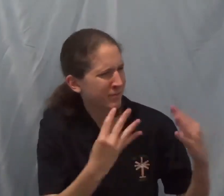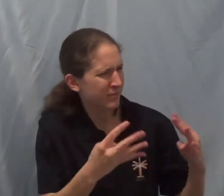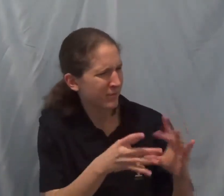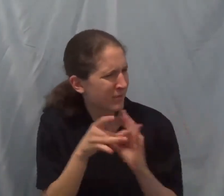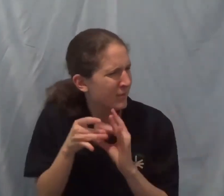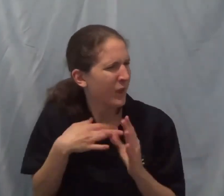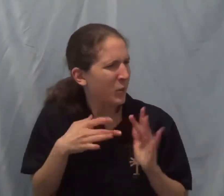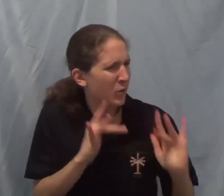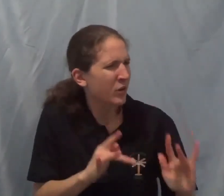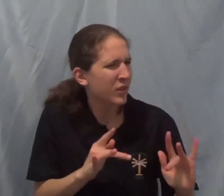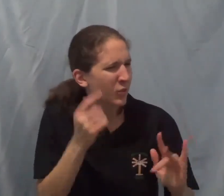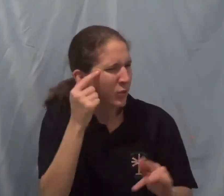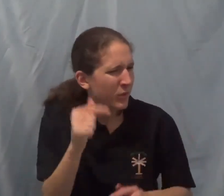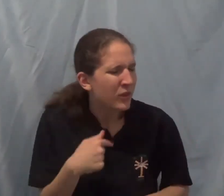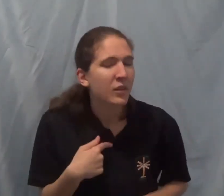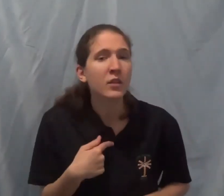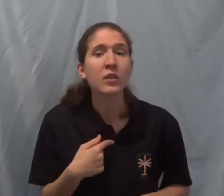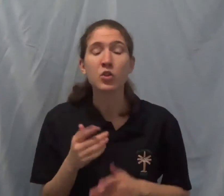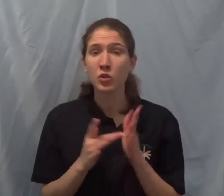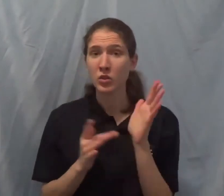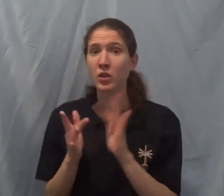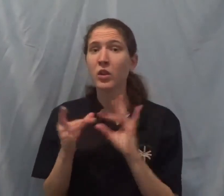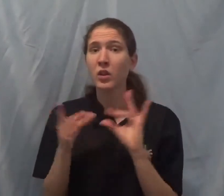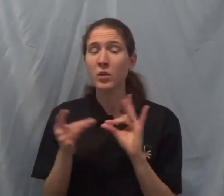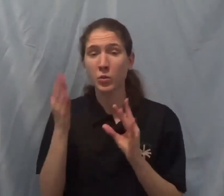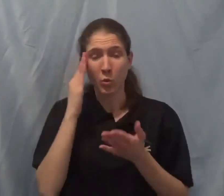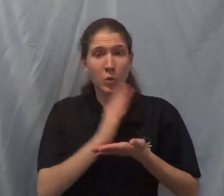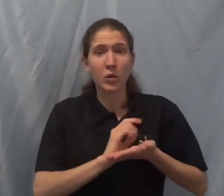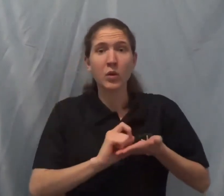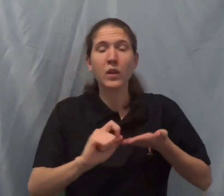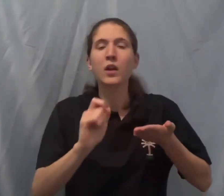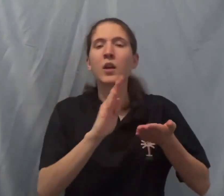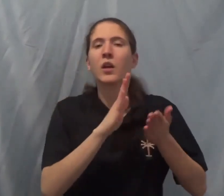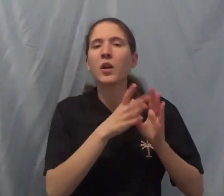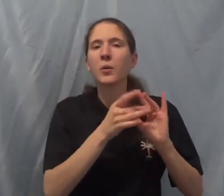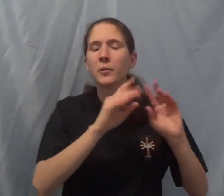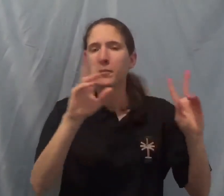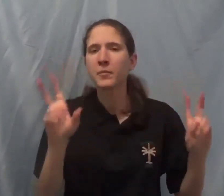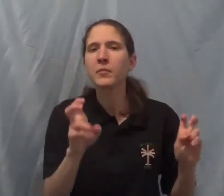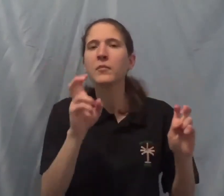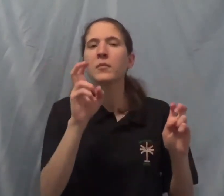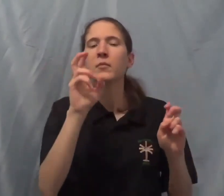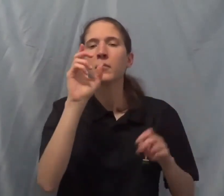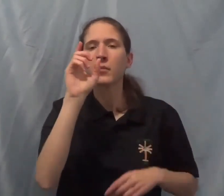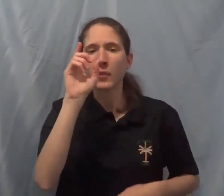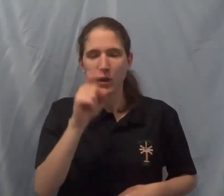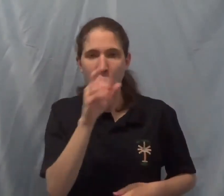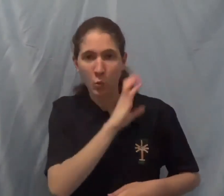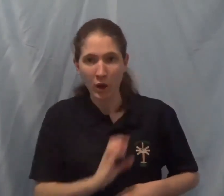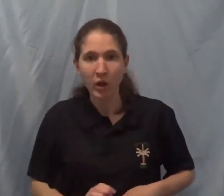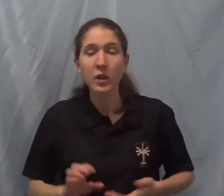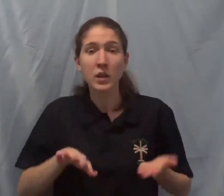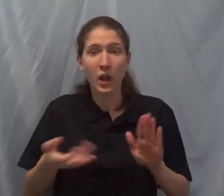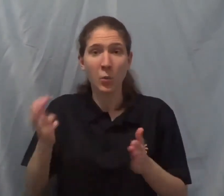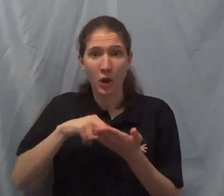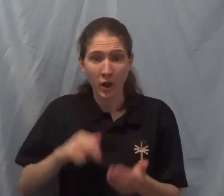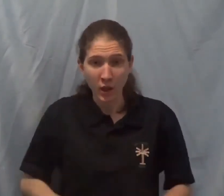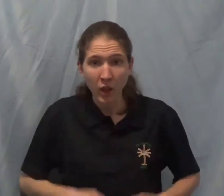dead, and that the repentance and forgiveness of sins should be preached in his name to all nations. I want this message